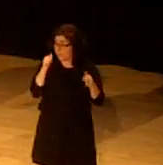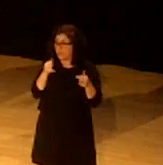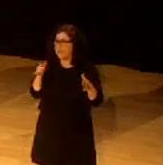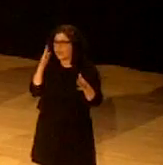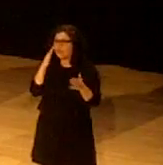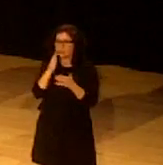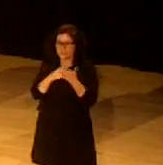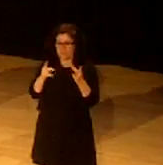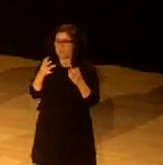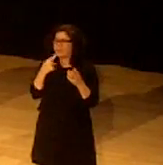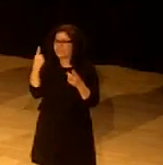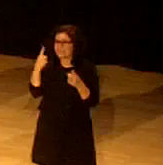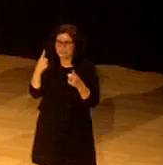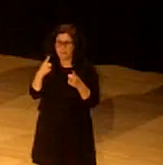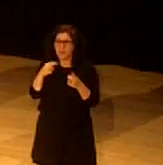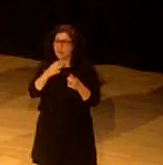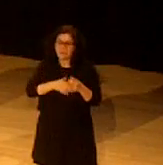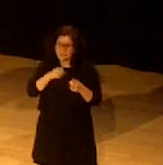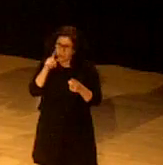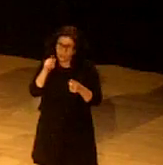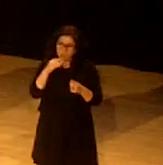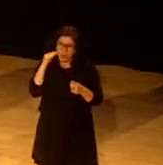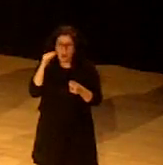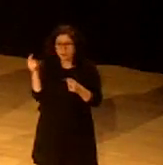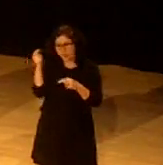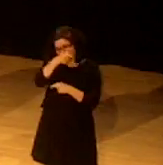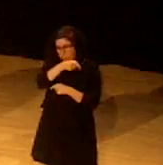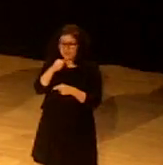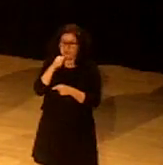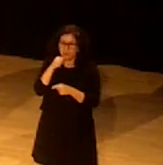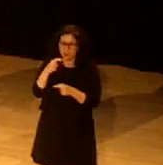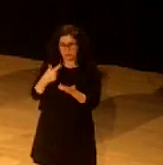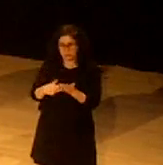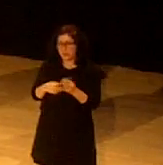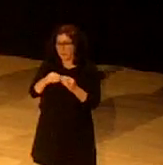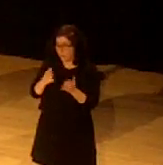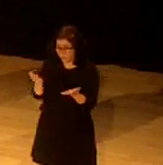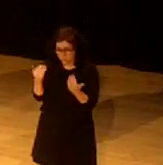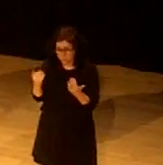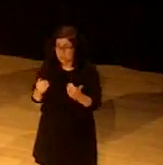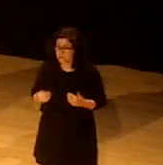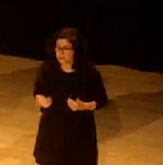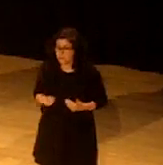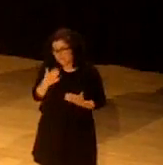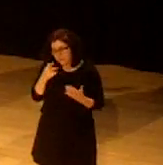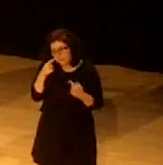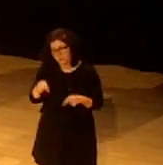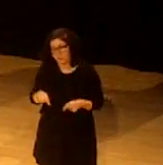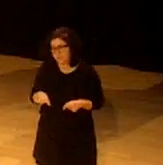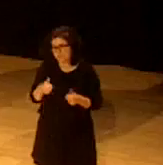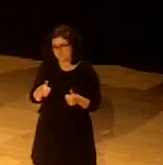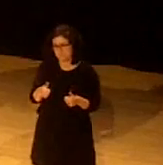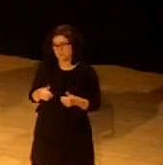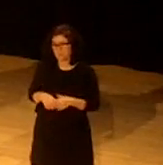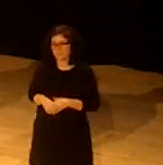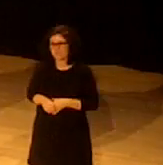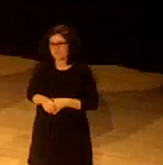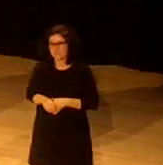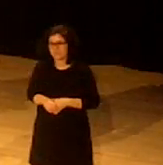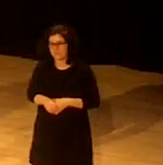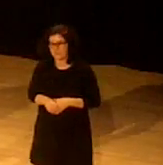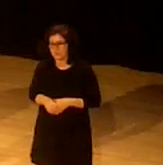wanted to say some stuff. Please don't go home. Come over across the road and let's talk some more, okay? Thank you very much for coming. Really appreciate it. Thank you all.